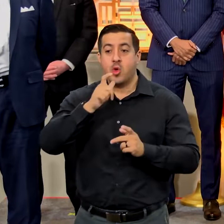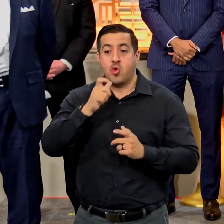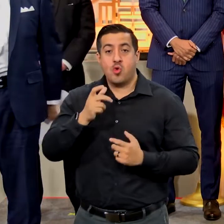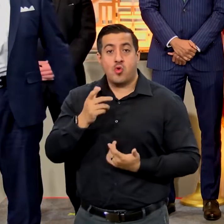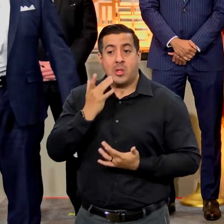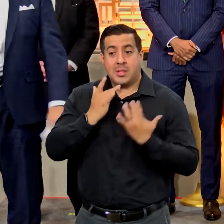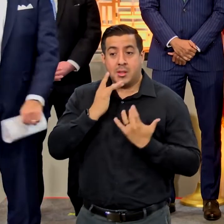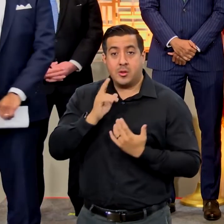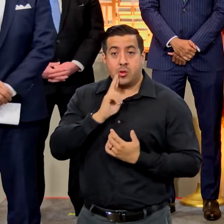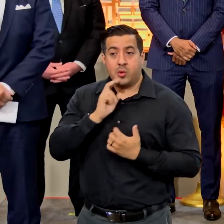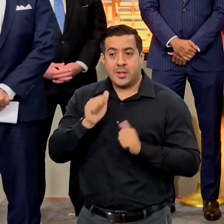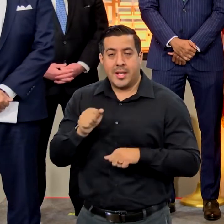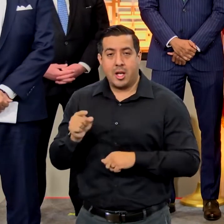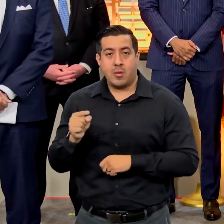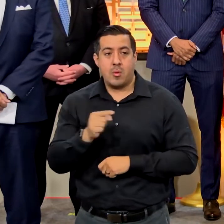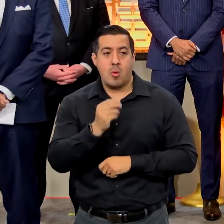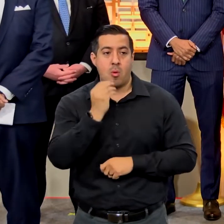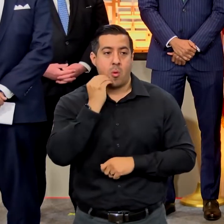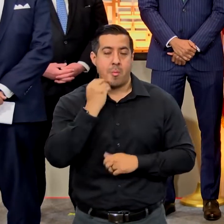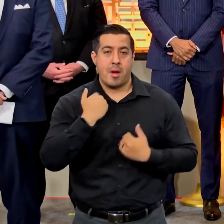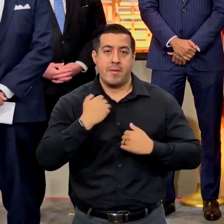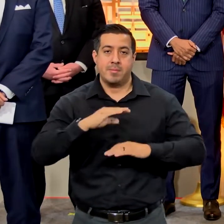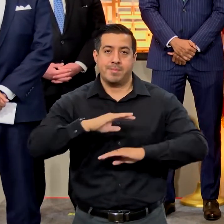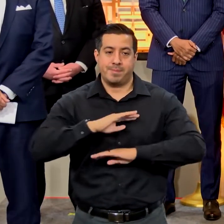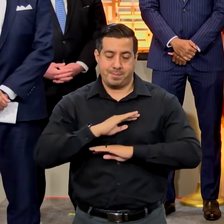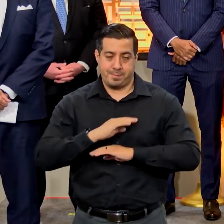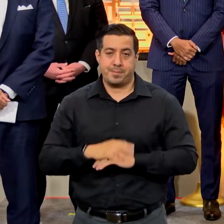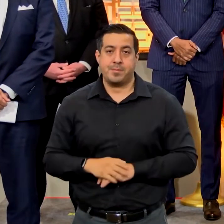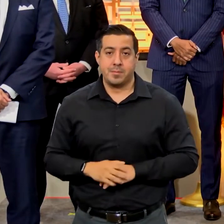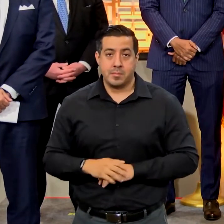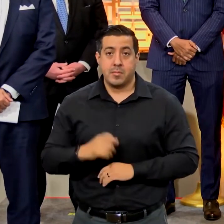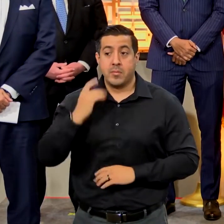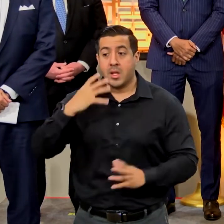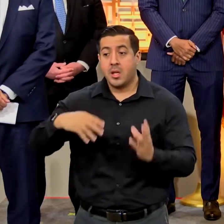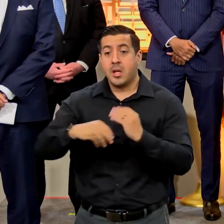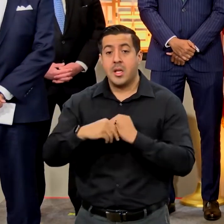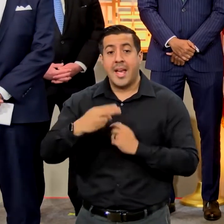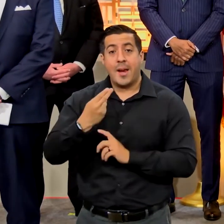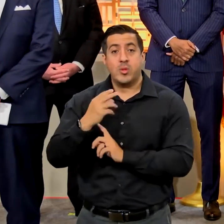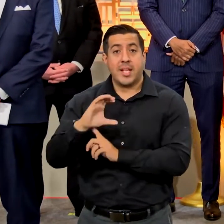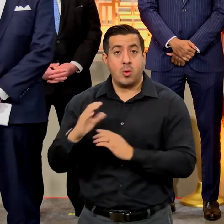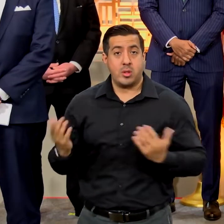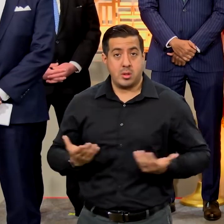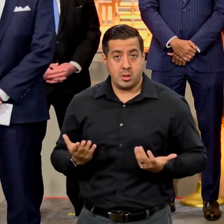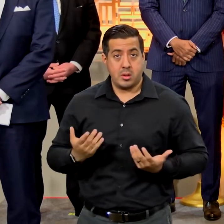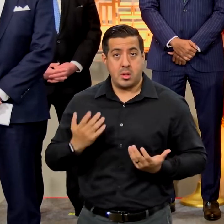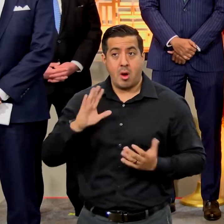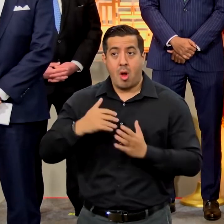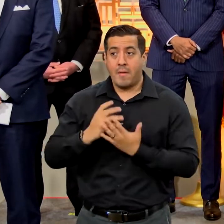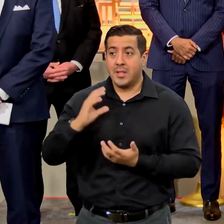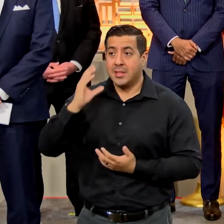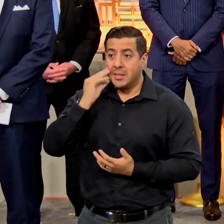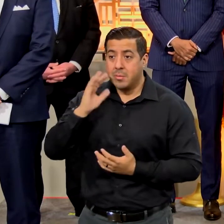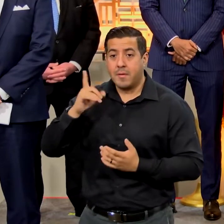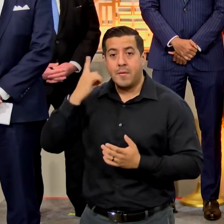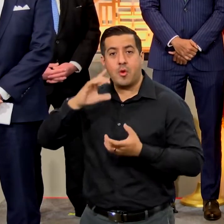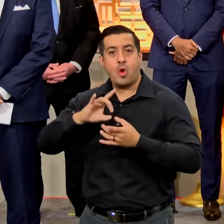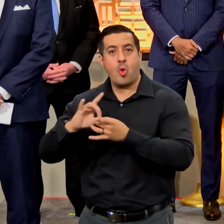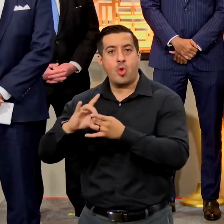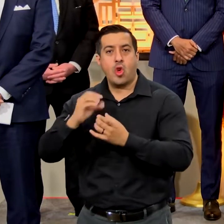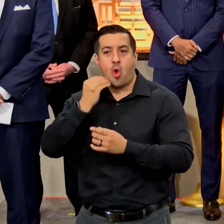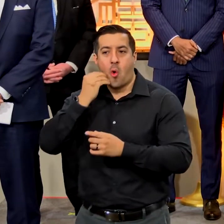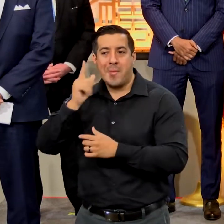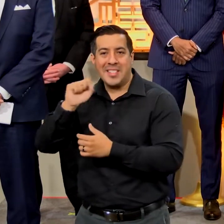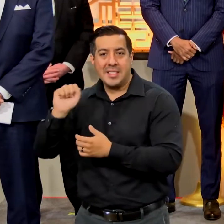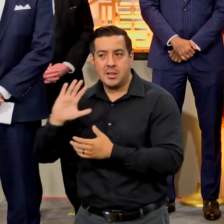Houstonians can go home. Amen. In addition to Harris County, the vital expertise of the Coalition for the Homeless